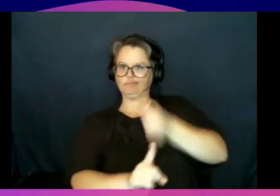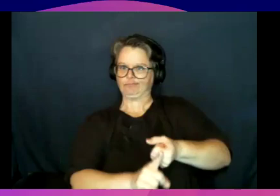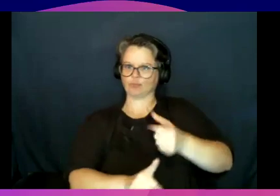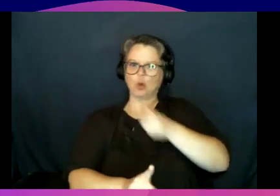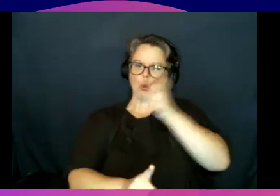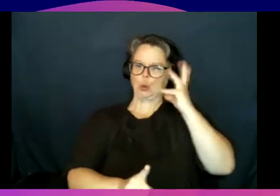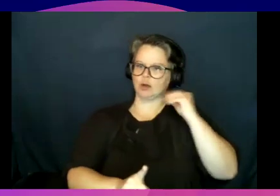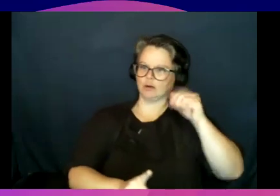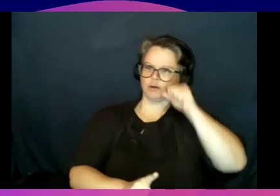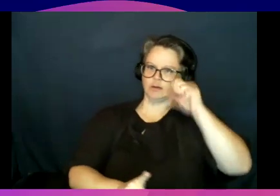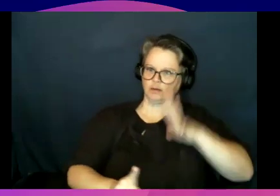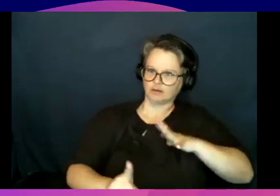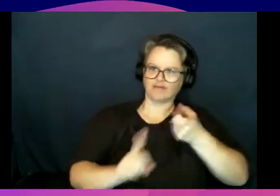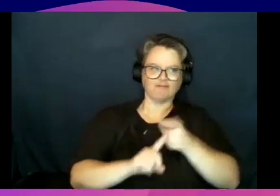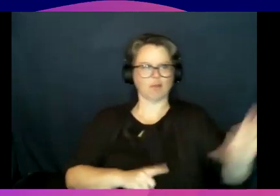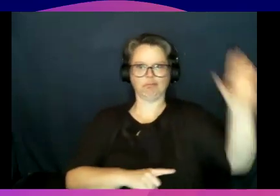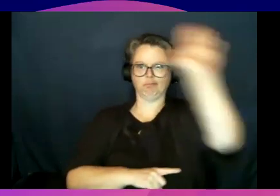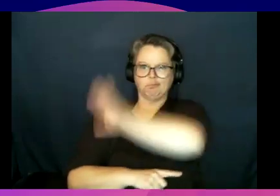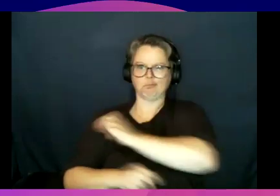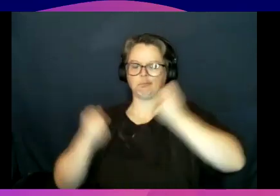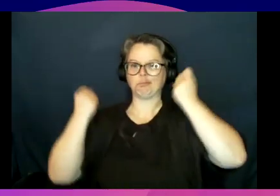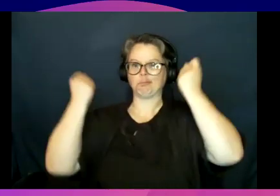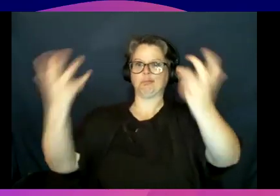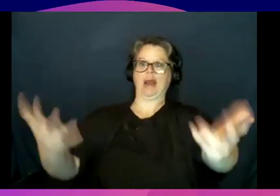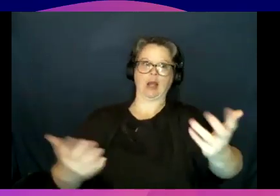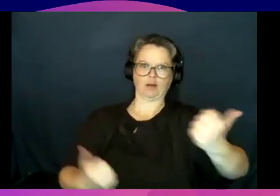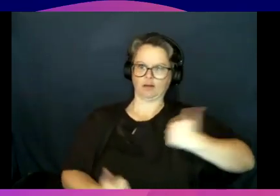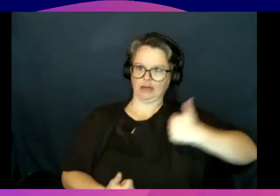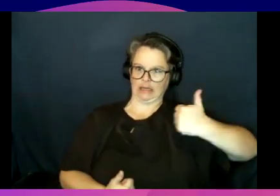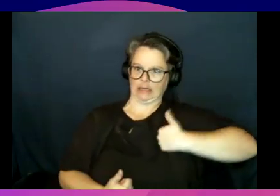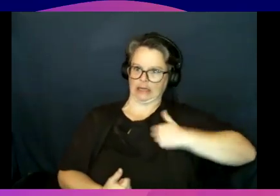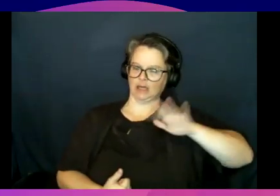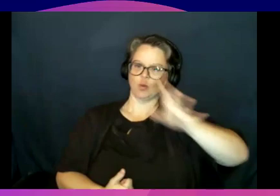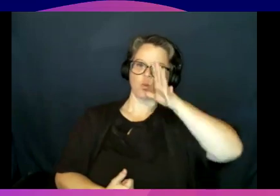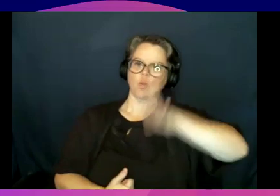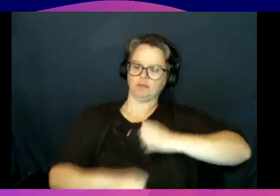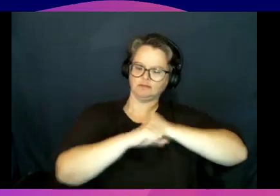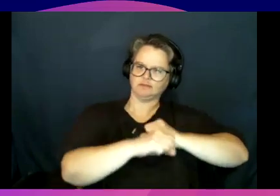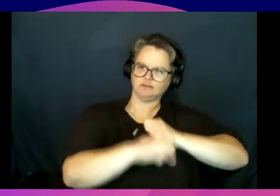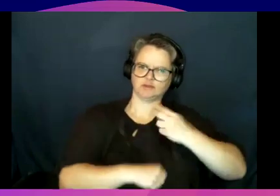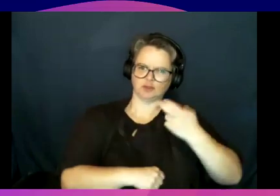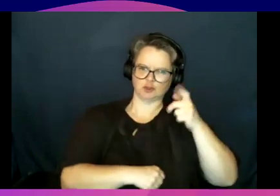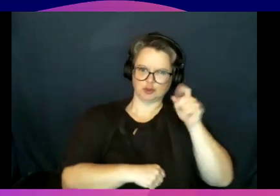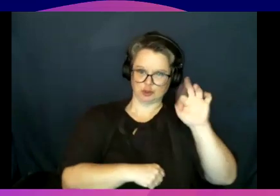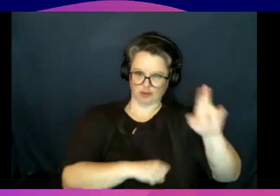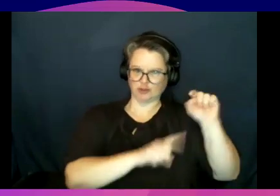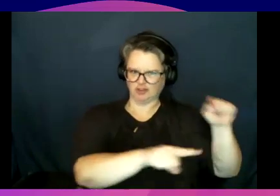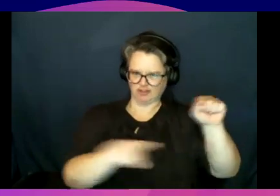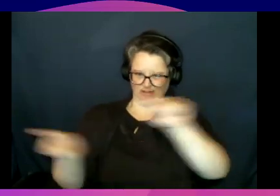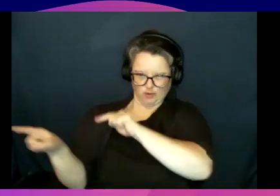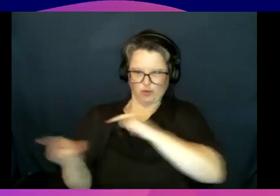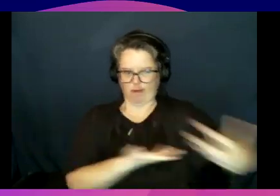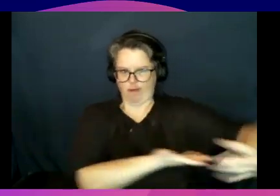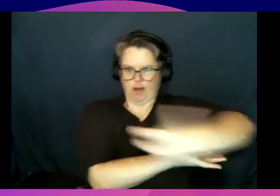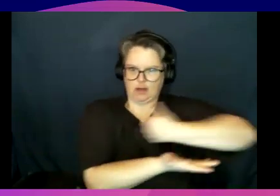by about 314 shelter workers from across the country. The second component of our research